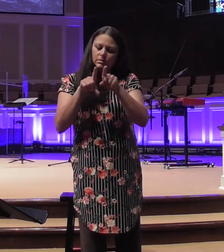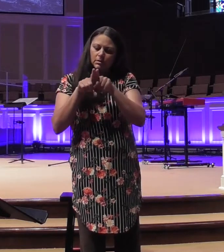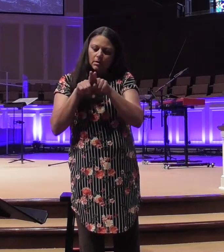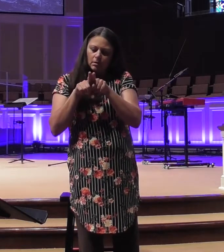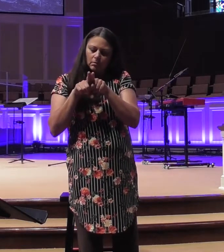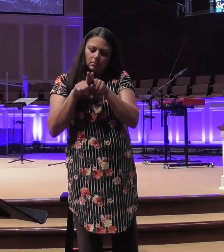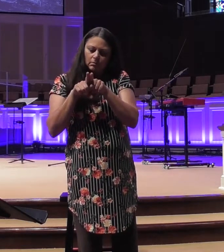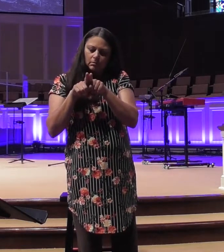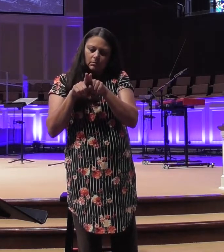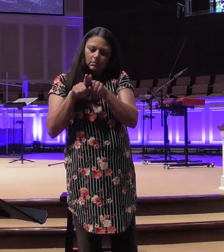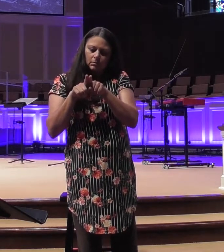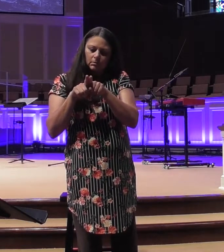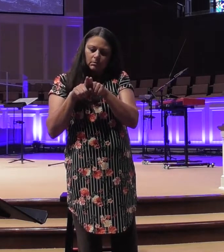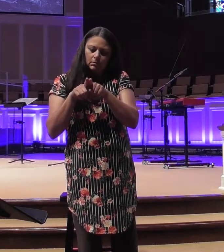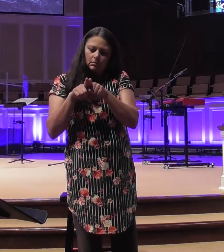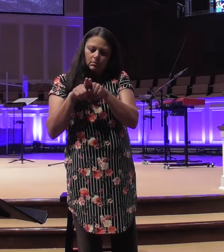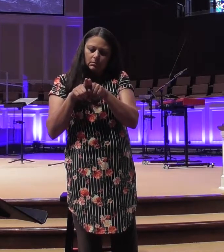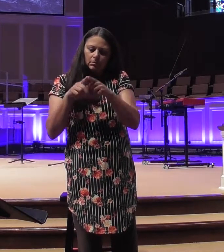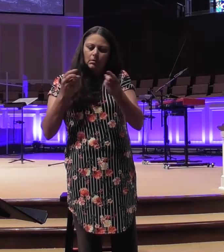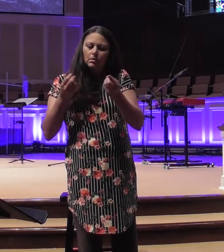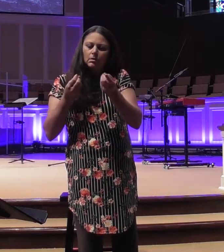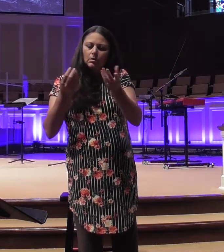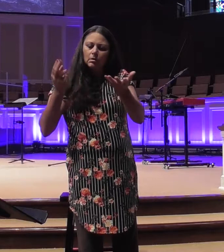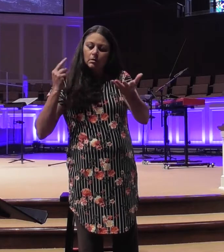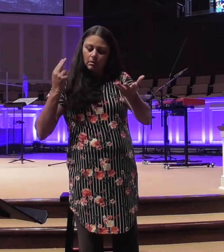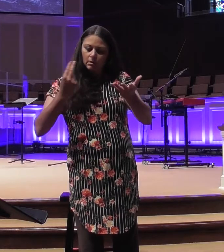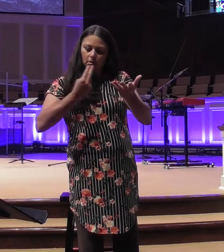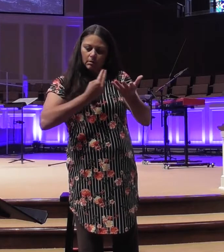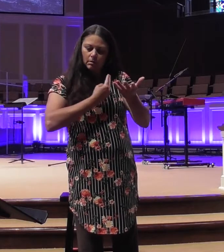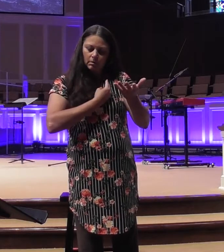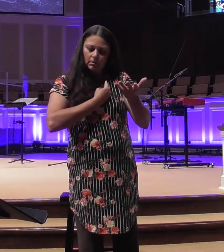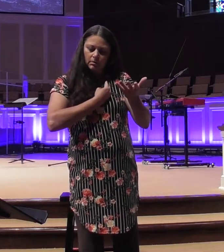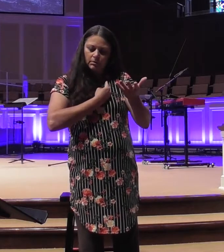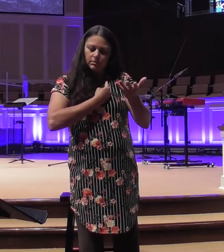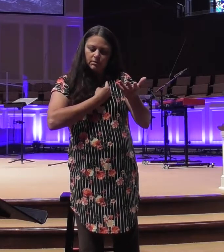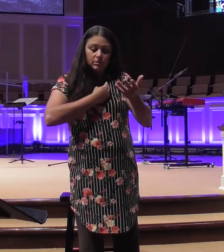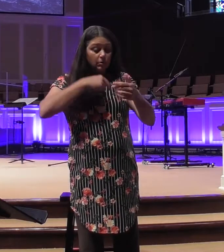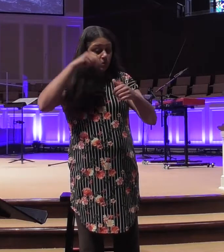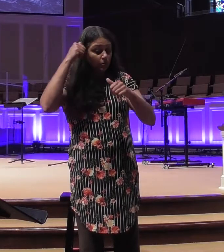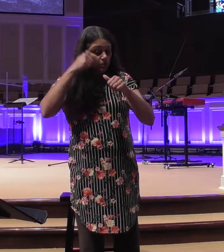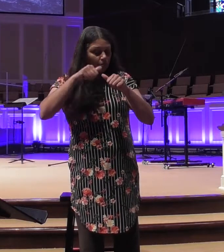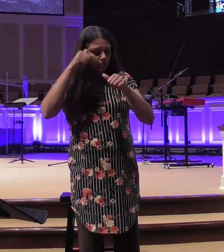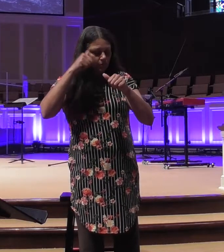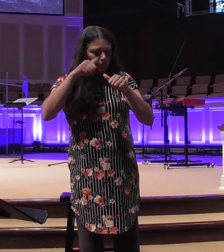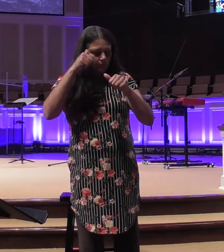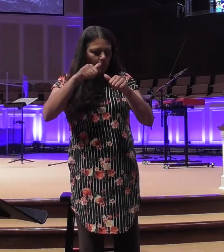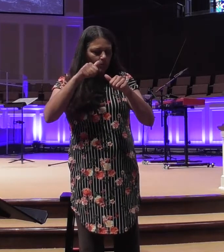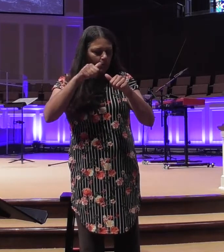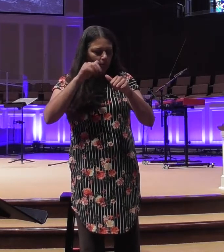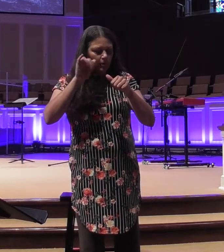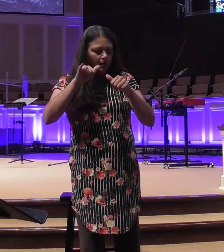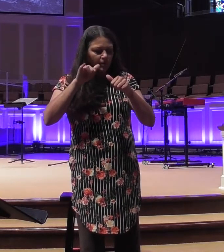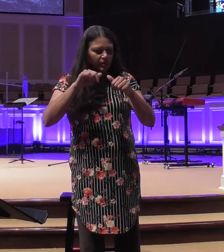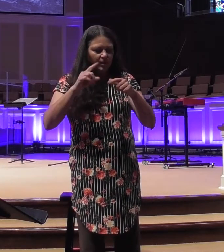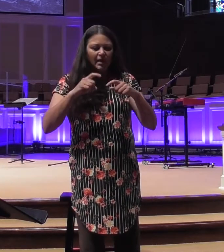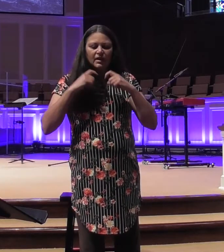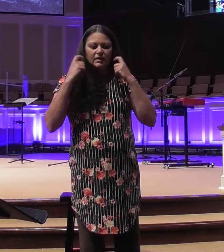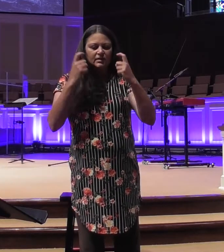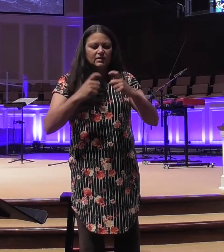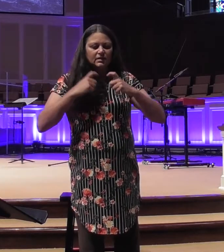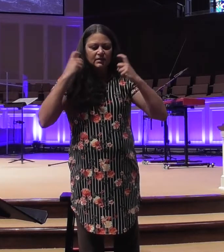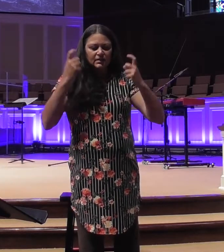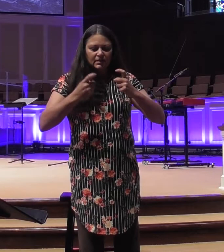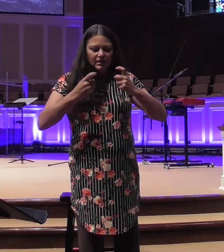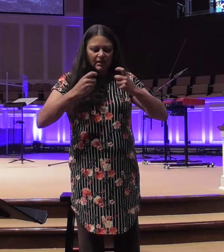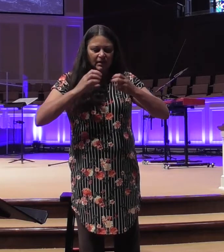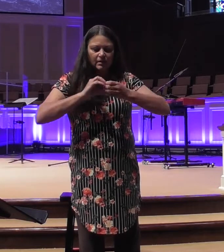cause us to remember that the power of sin has been smashed in the smashing